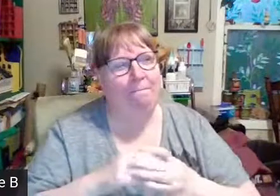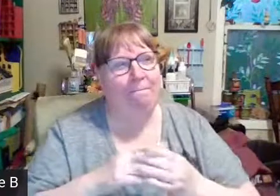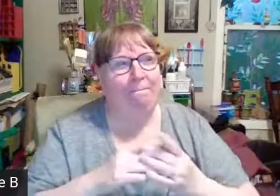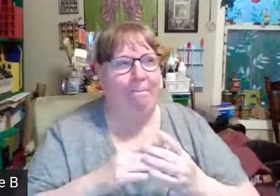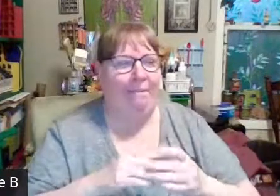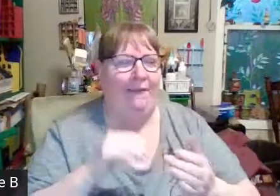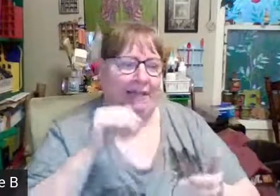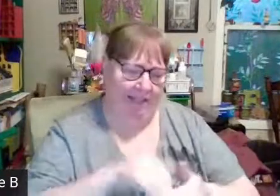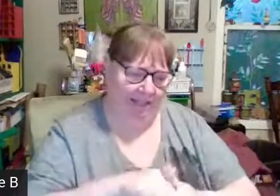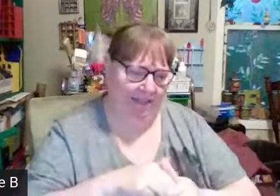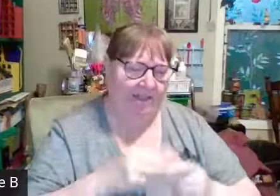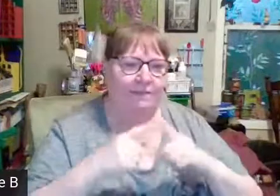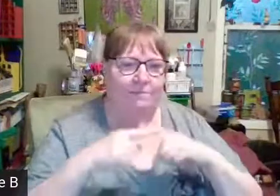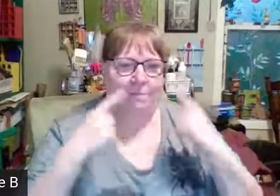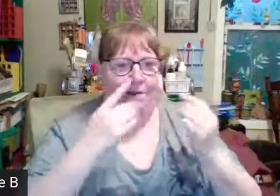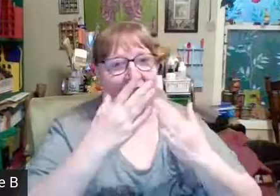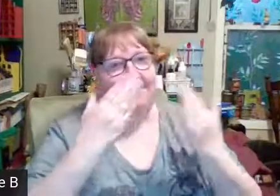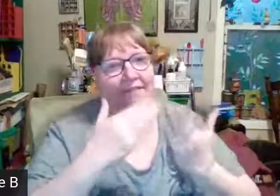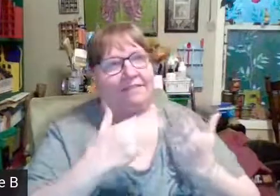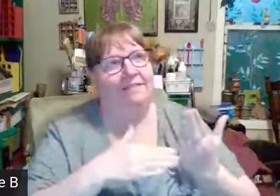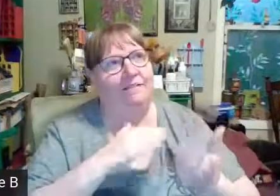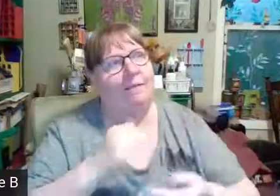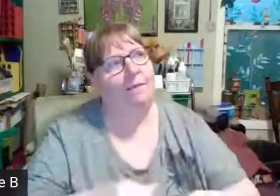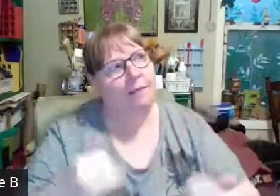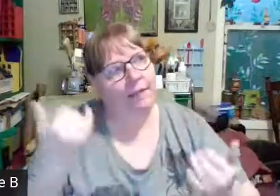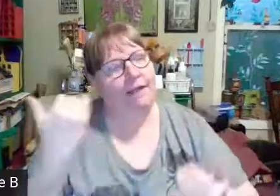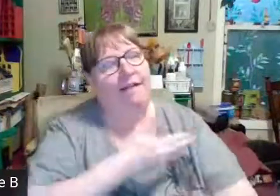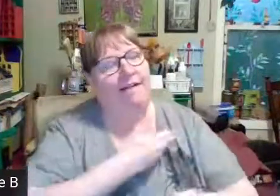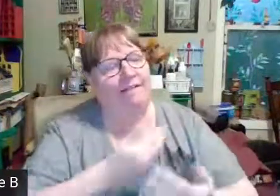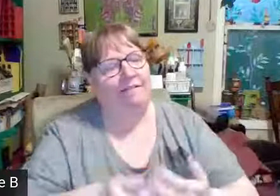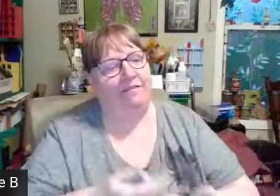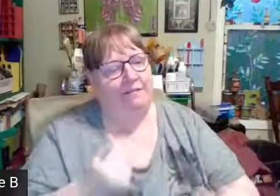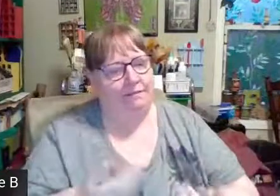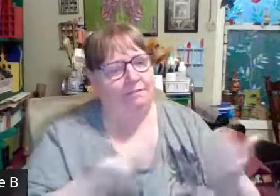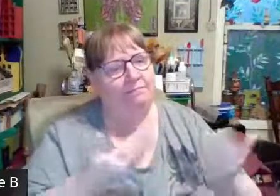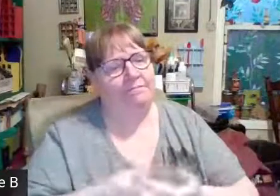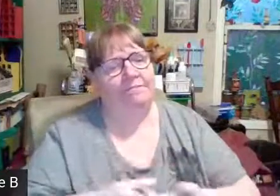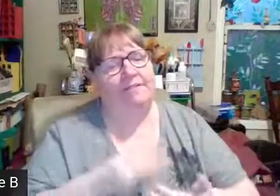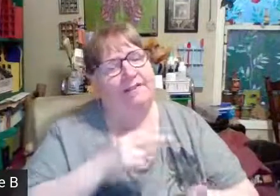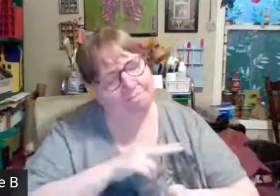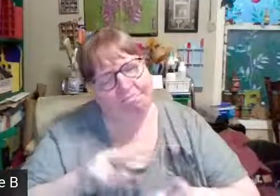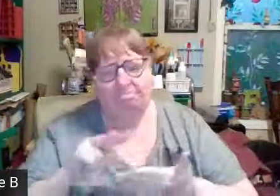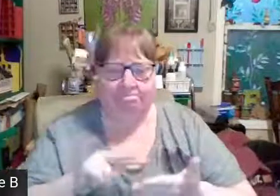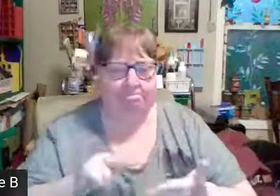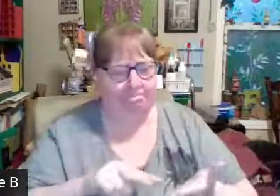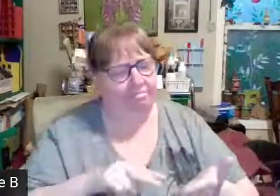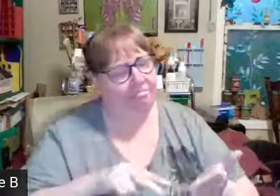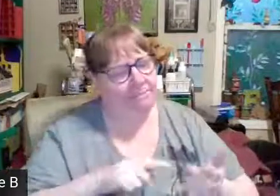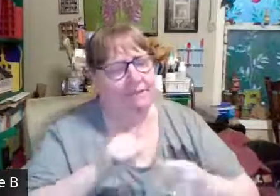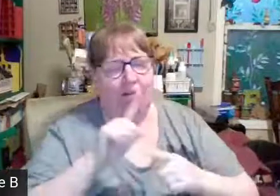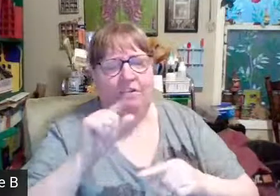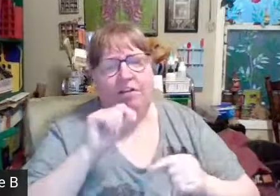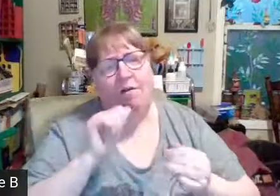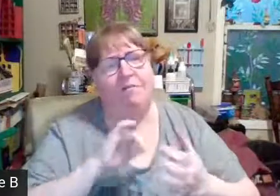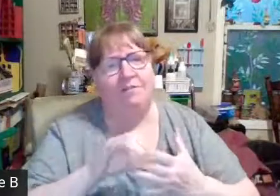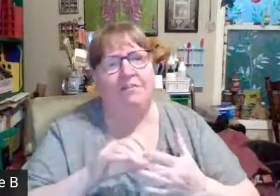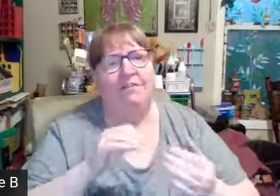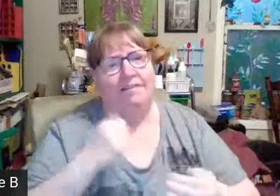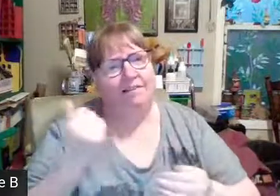what we do is we have them review the smile list and see if anyone's personality kind of fits in